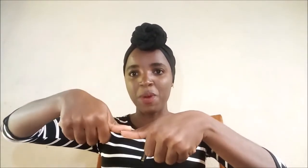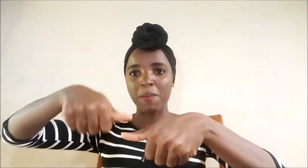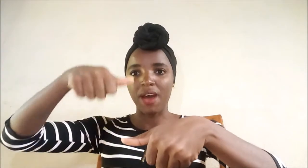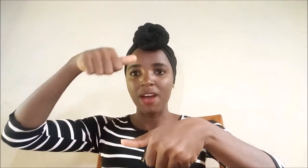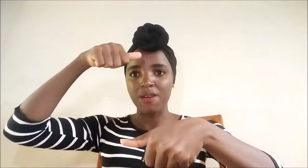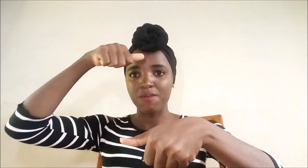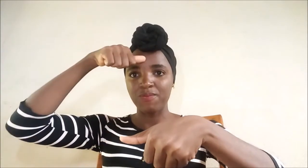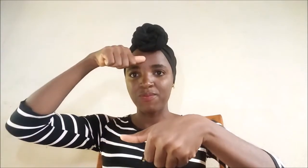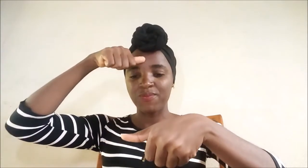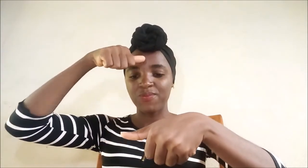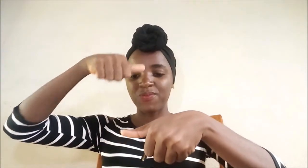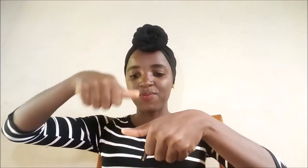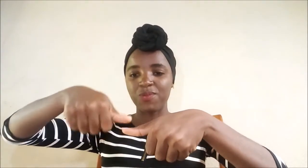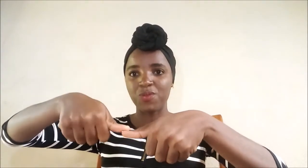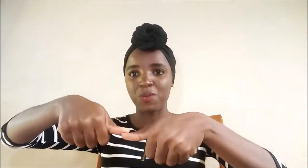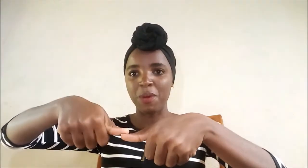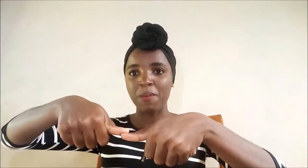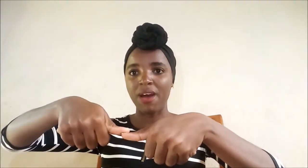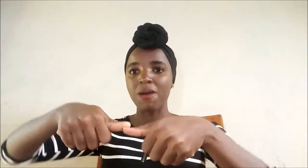remember, remember.